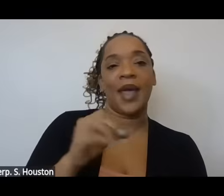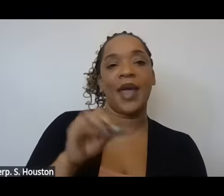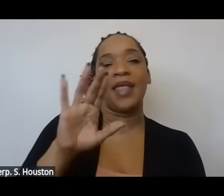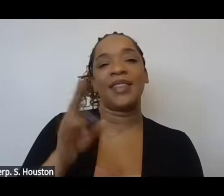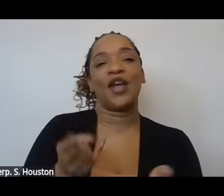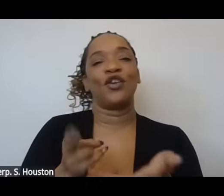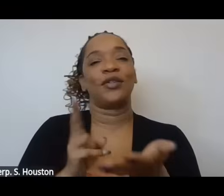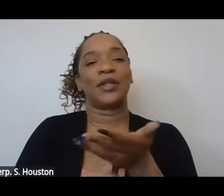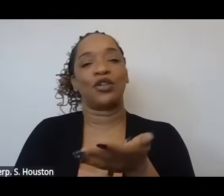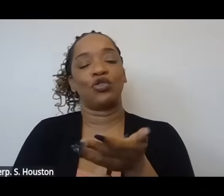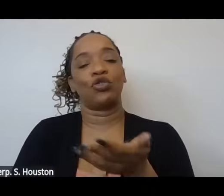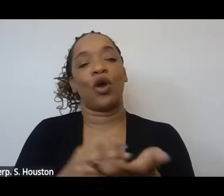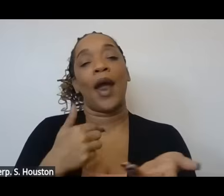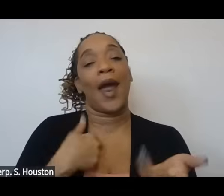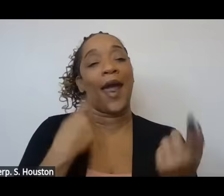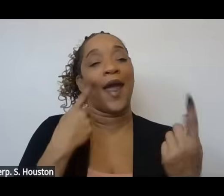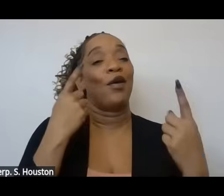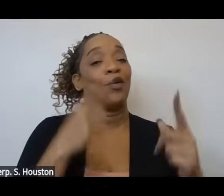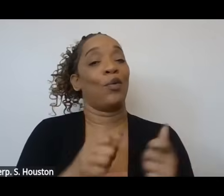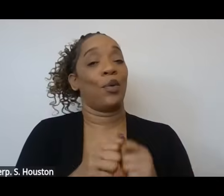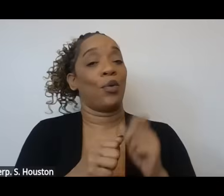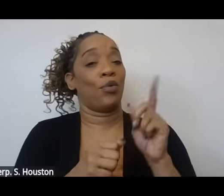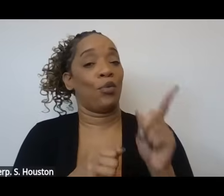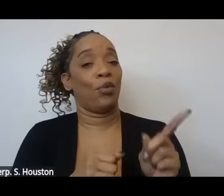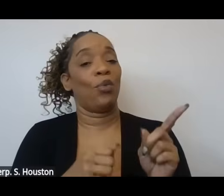not, I agree with you, it's not,